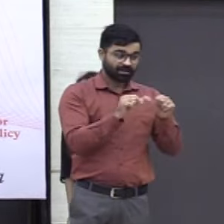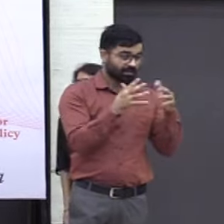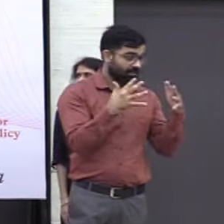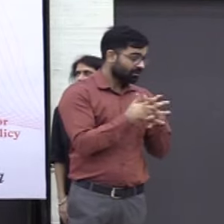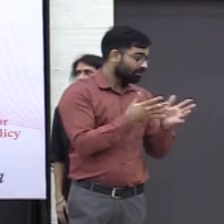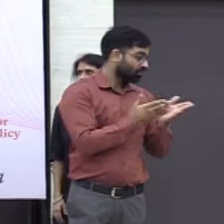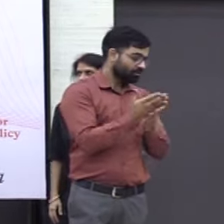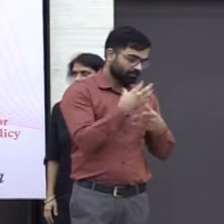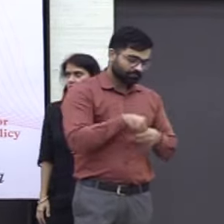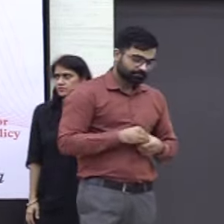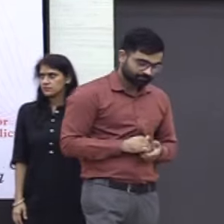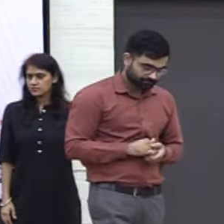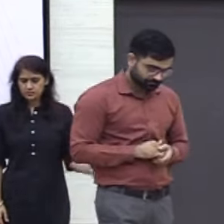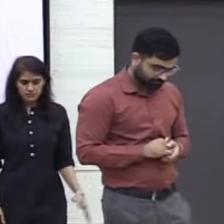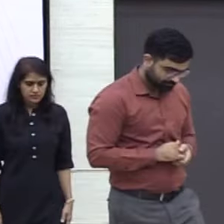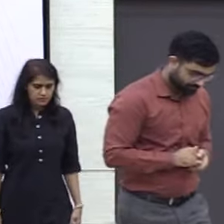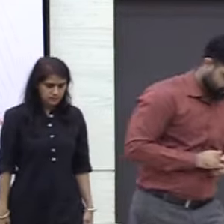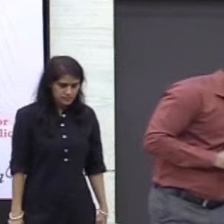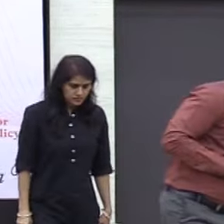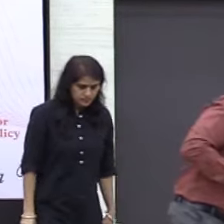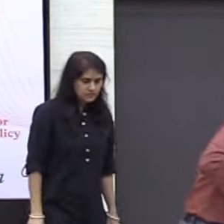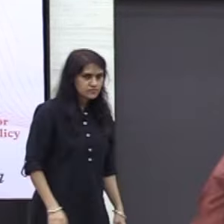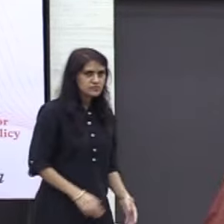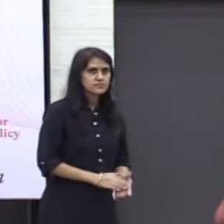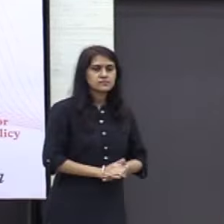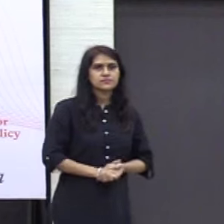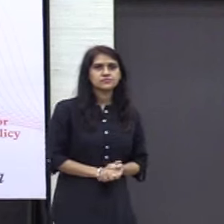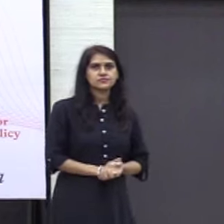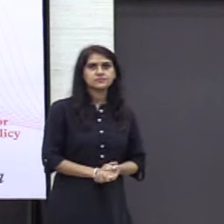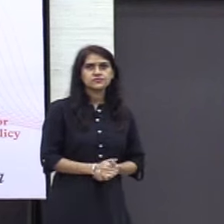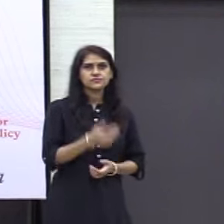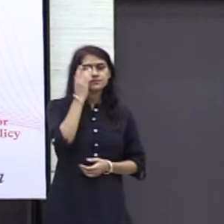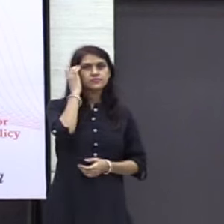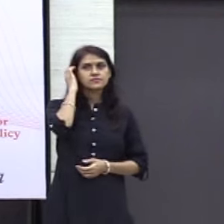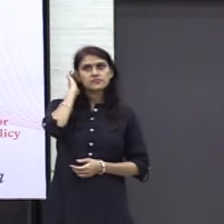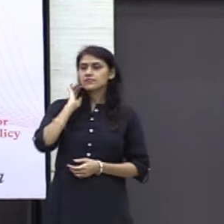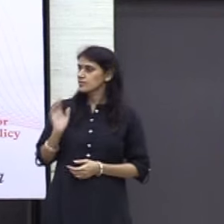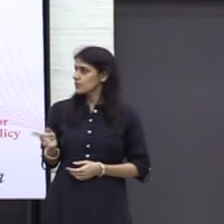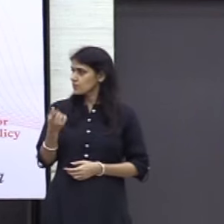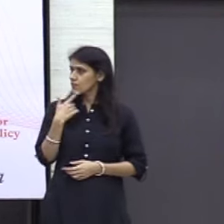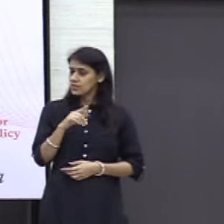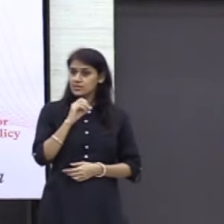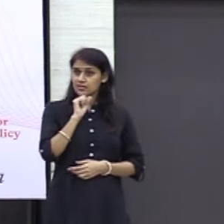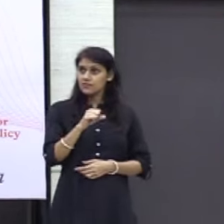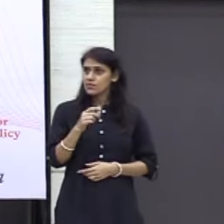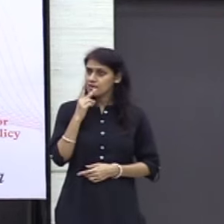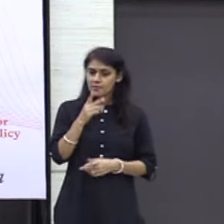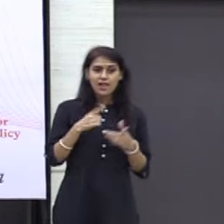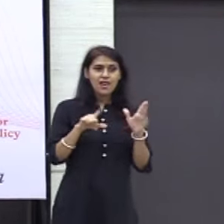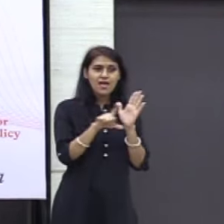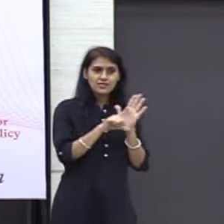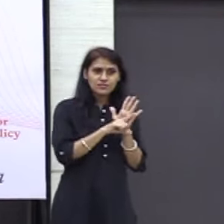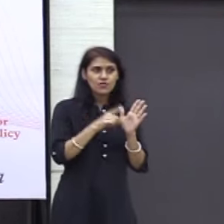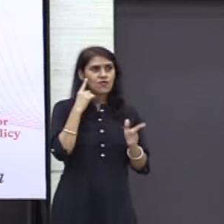is always behind society. But you've, Mr. Sibal, been in all three organs. You've been in the legislature,